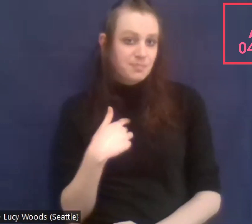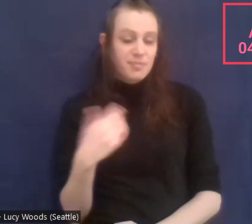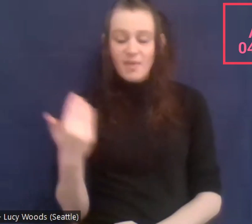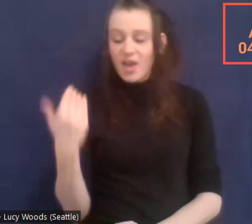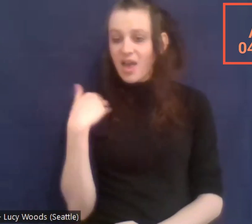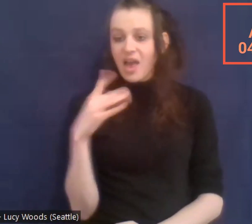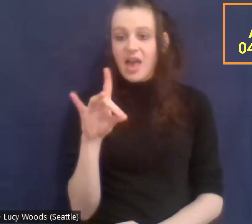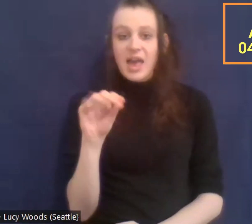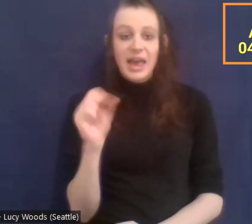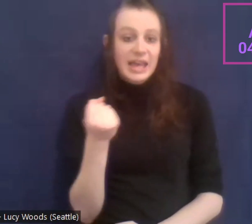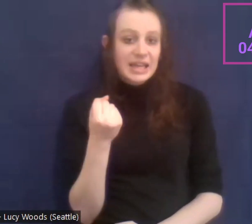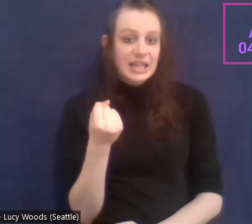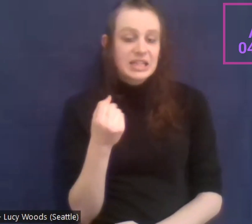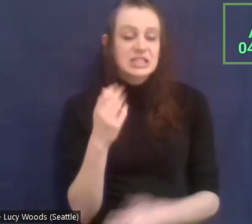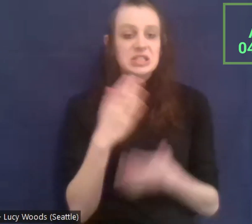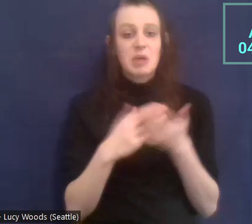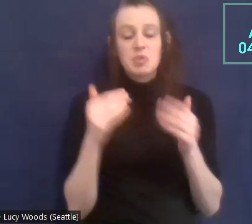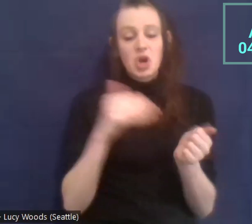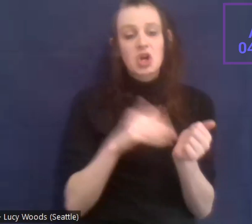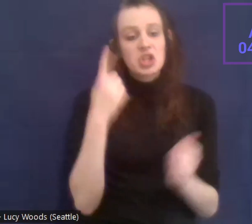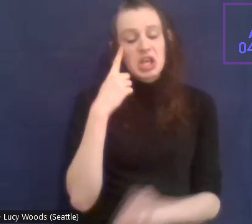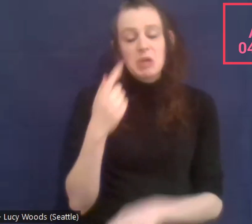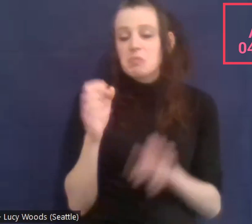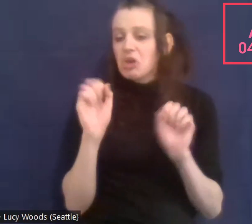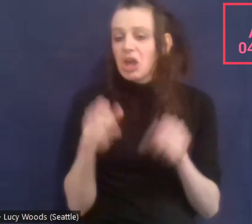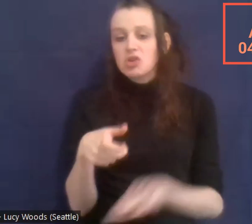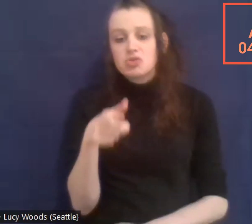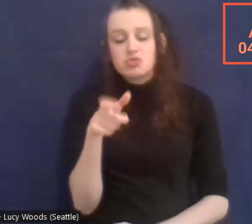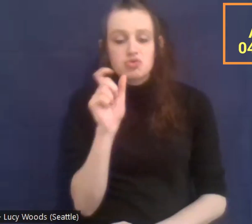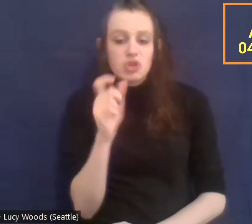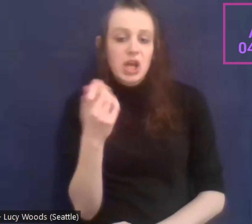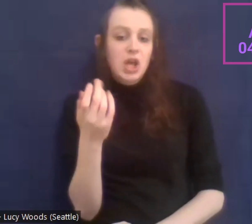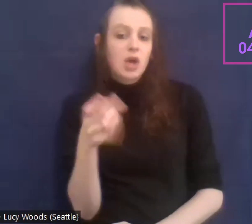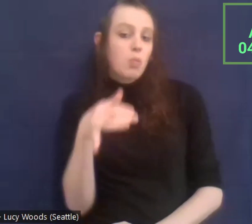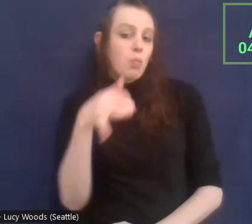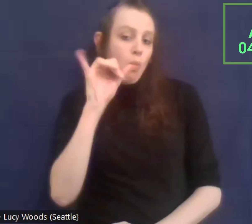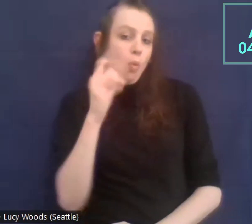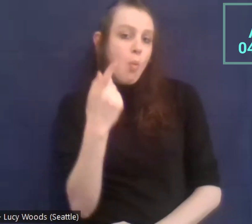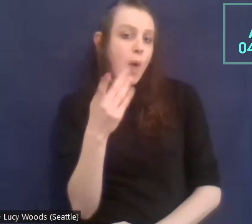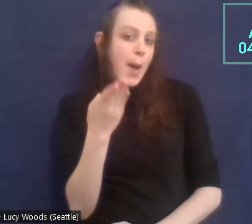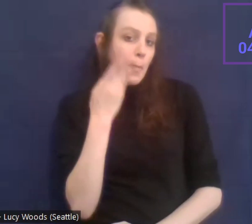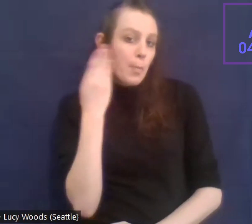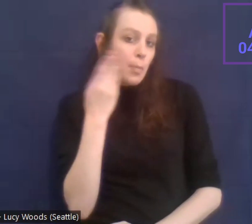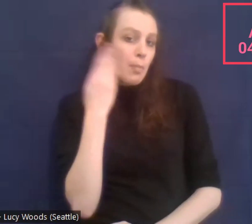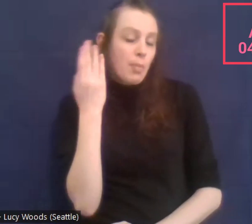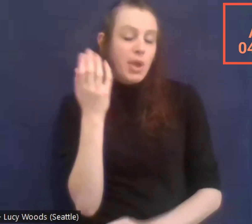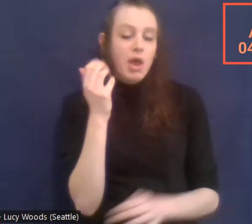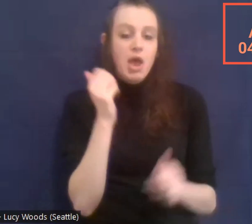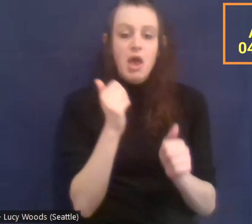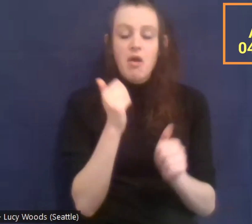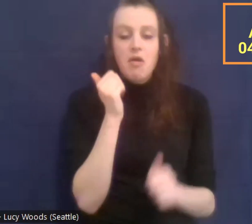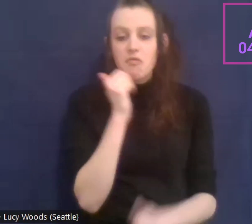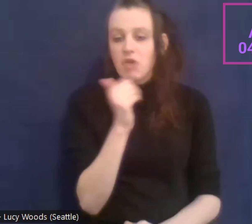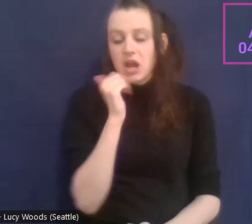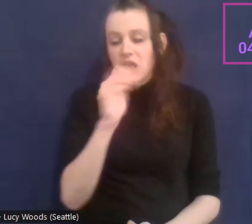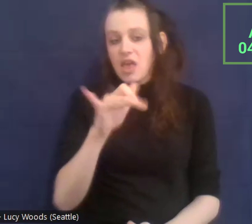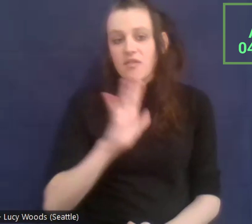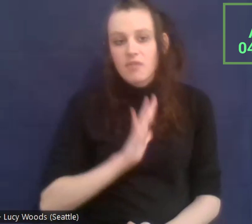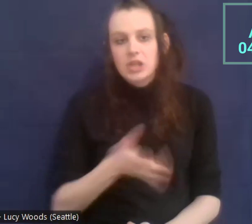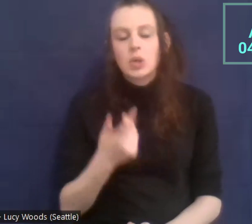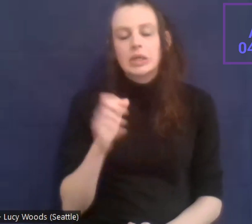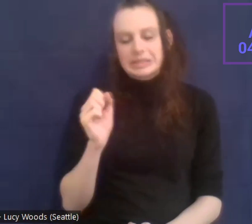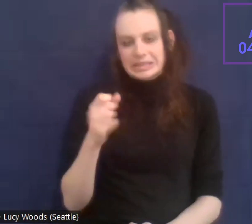a beer per day, and that was okay. Um, so Um, yeah, I was drinking in the